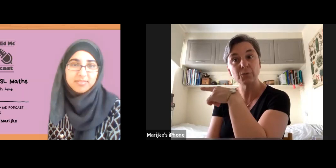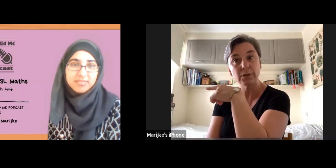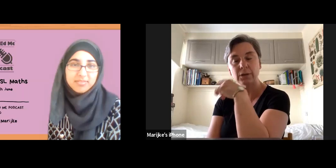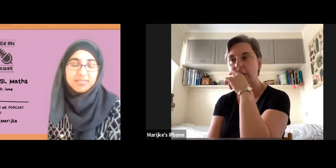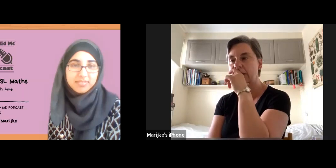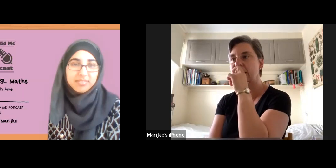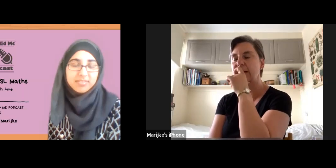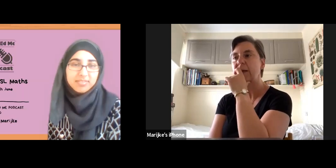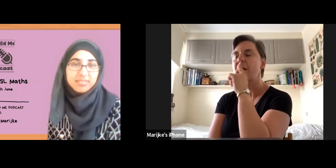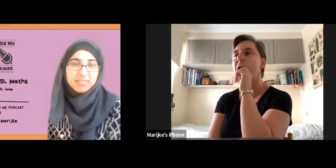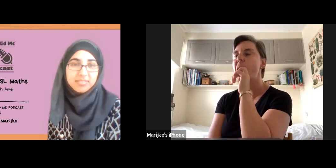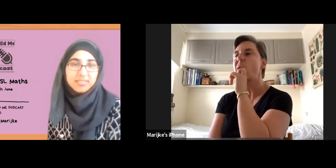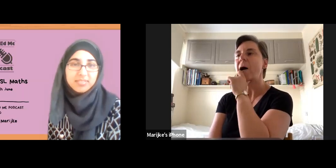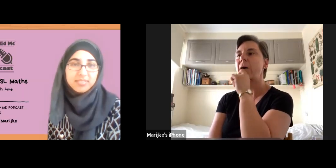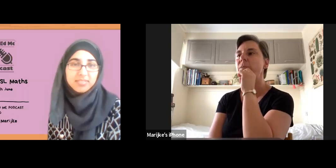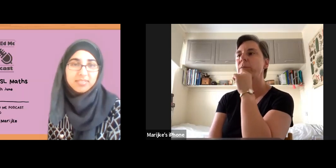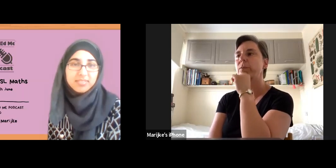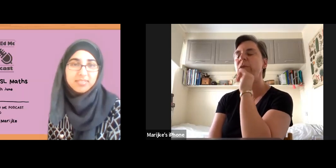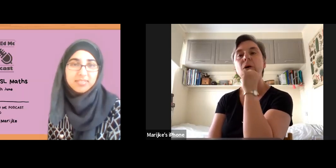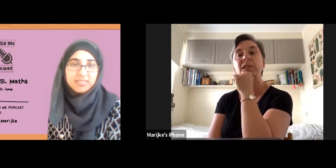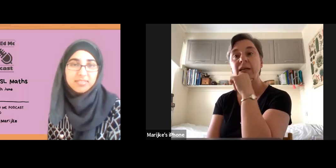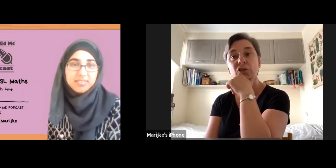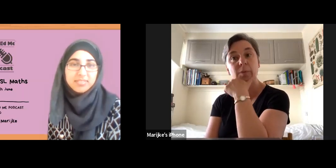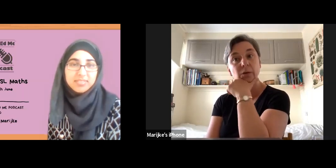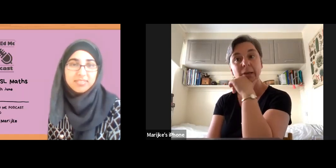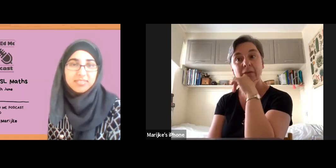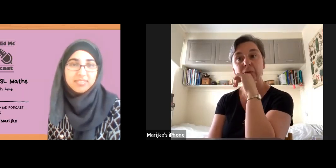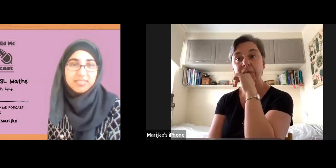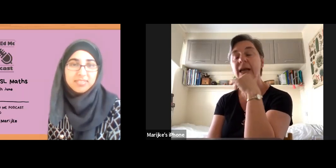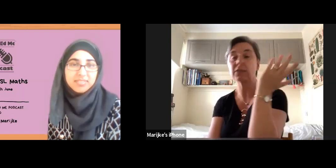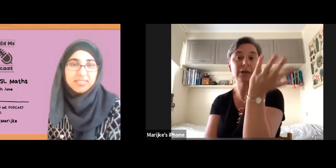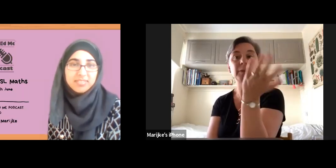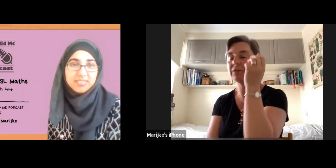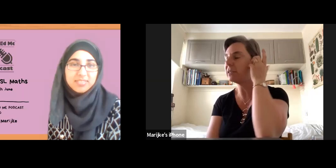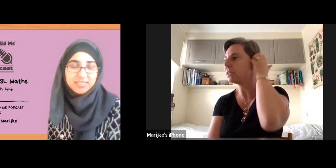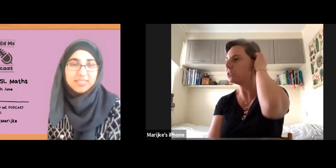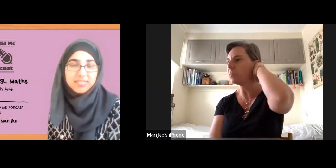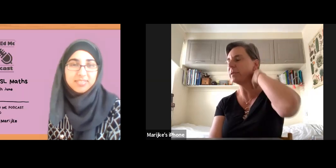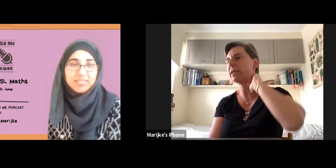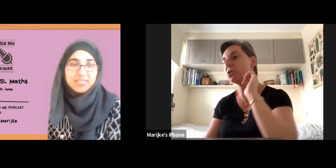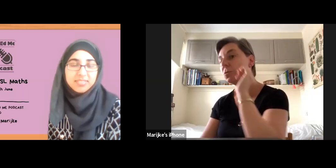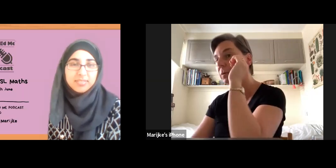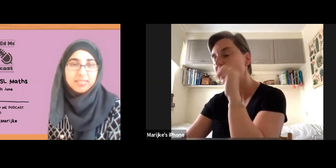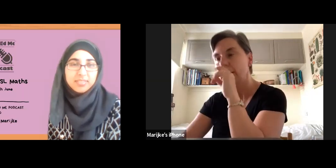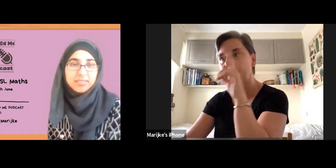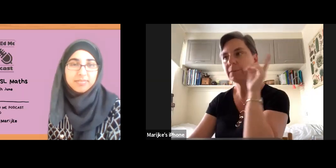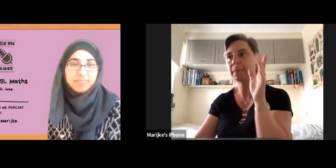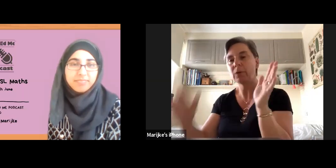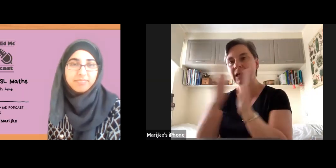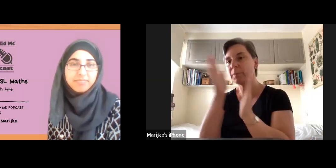work saying, oh, we've got a science job. Can you apply for it? Yeah, so I applied for that science job. But then when I'd applied